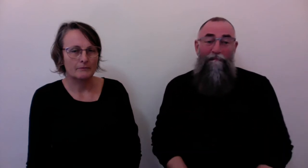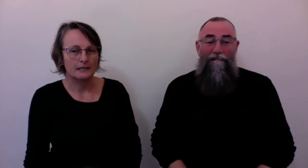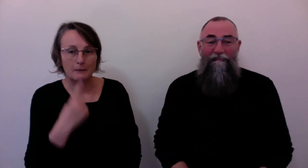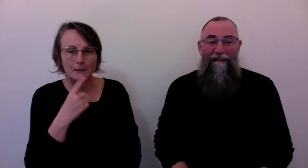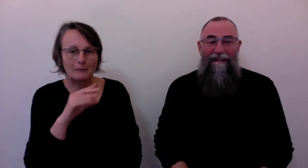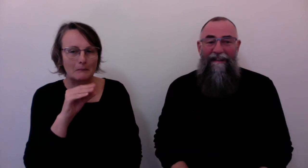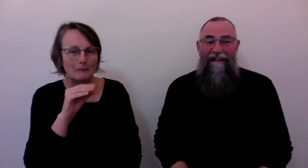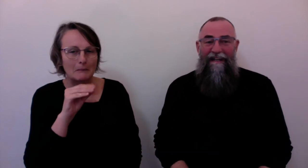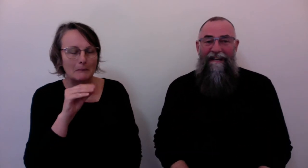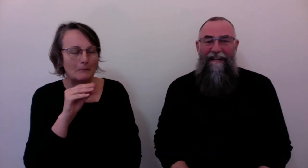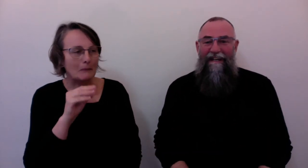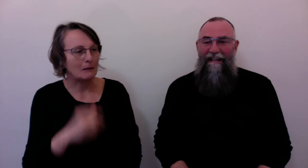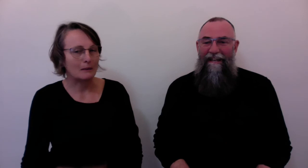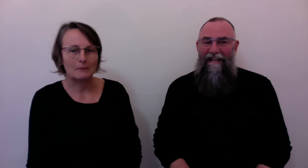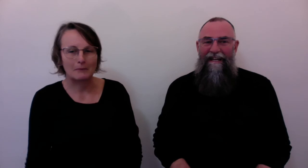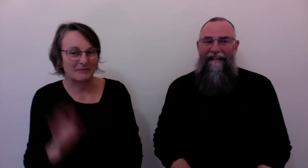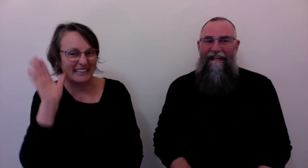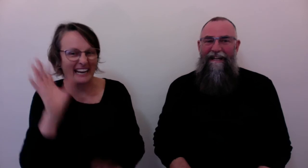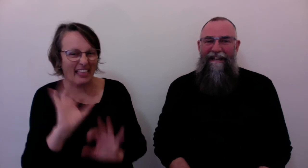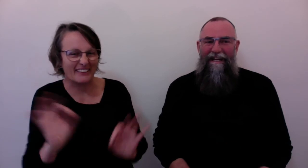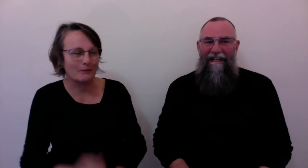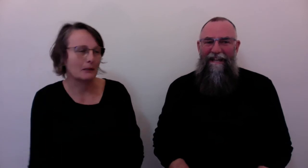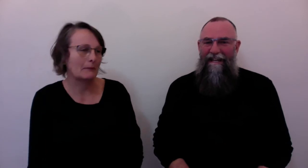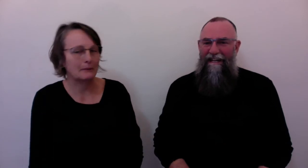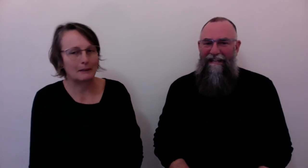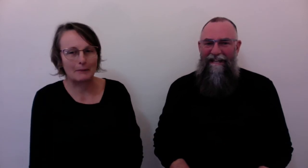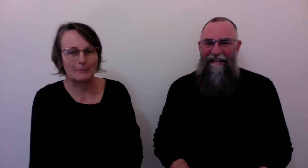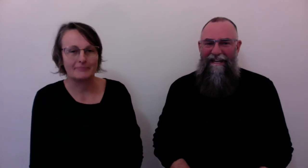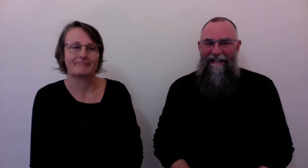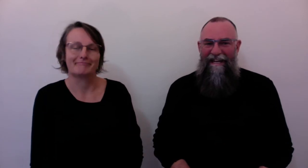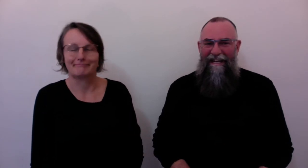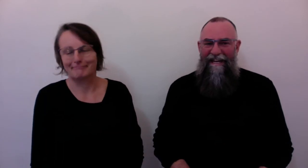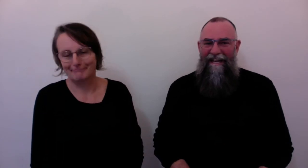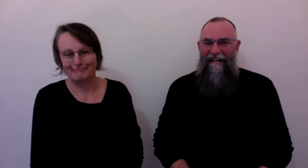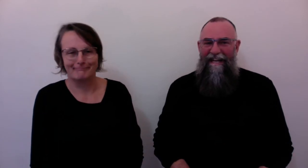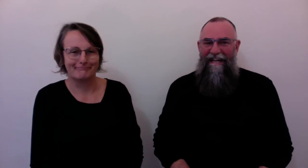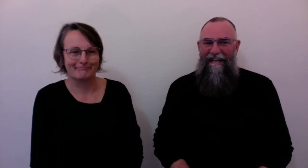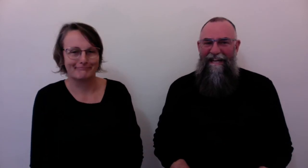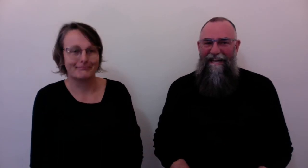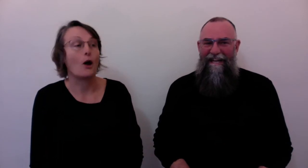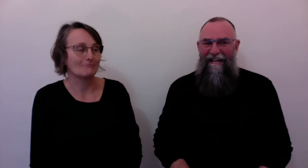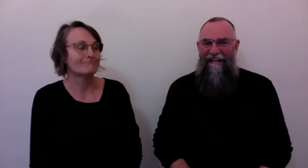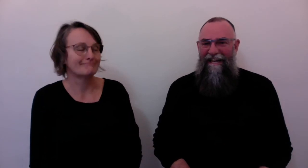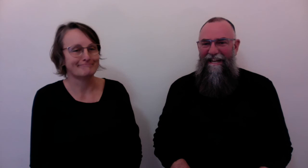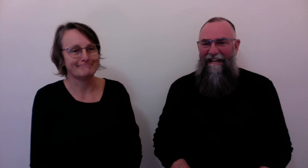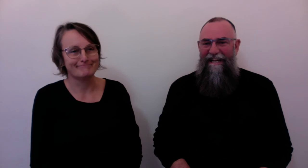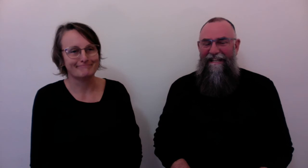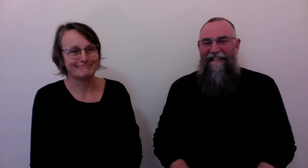Terrible for the editor podcast, but I can see what you're doing. Okay, so you can turn it down. That's a shit. What about with